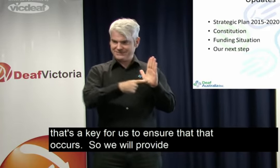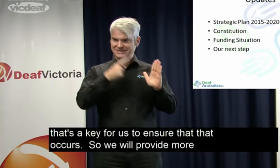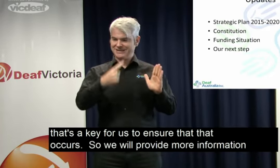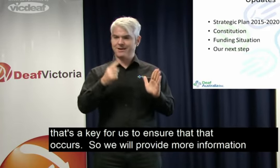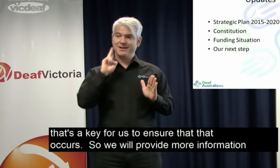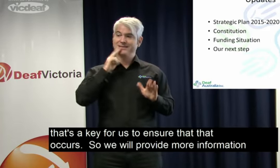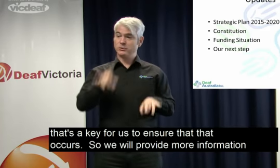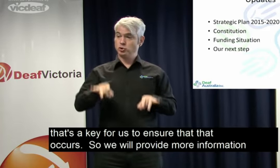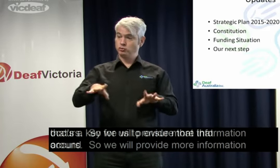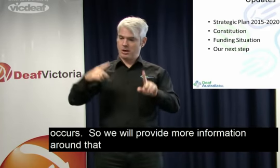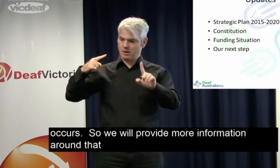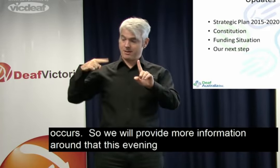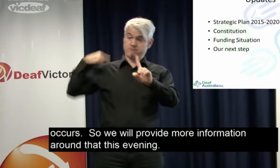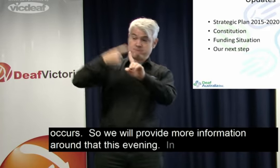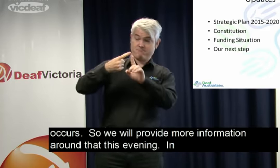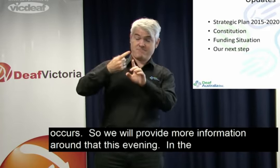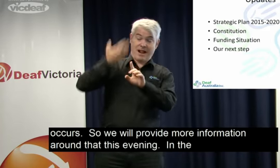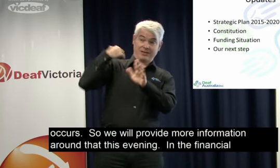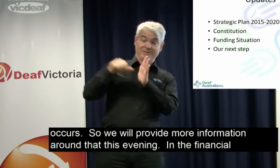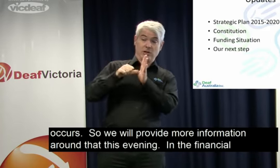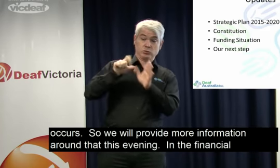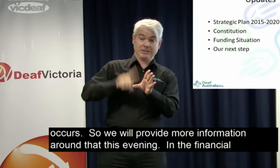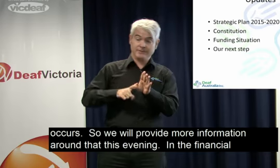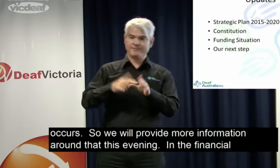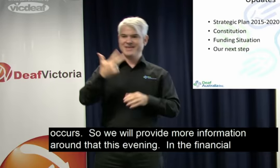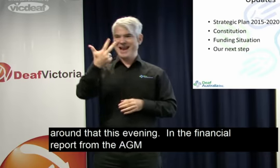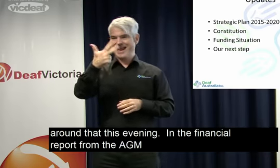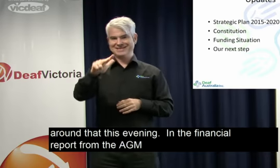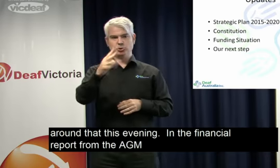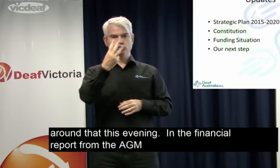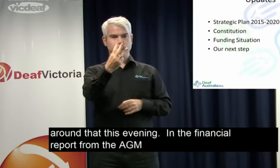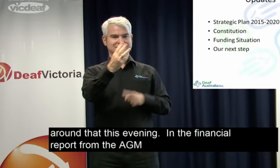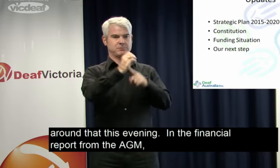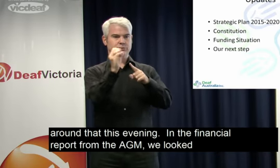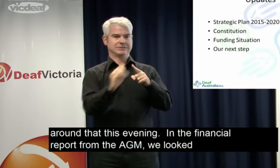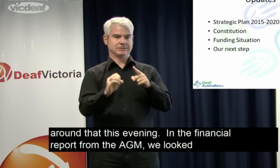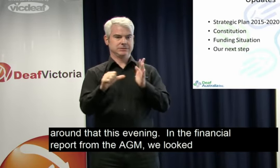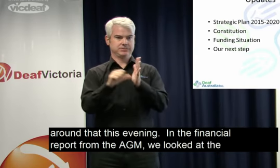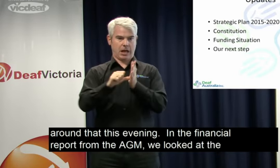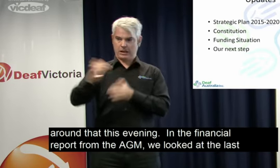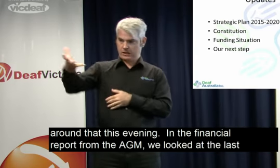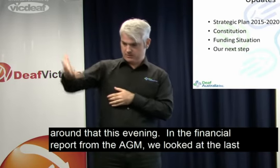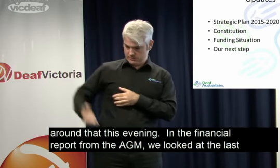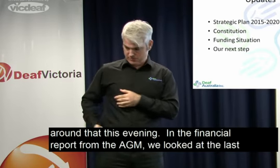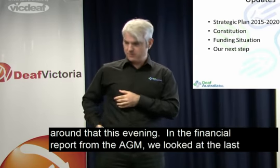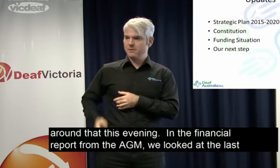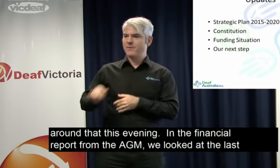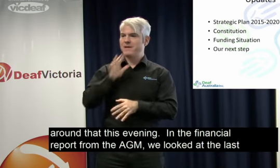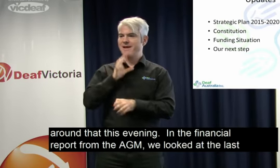In the financial report from the AGM, we looked at the last financial year and how 83% of the